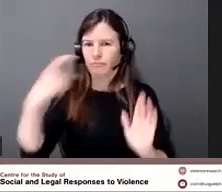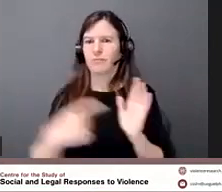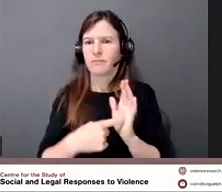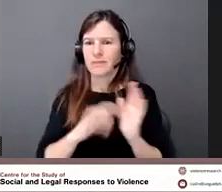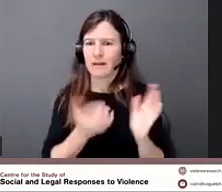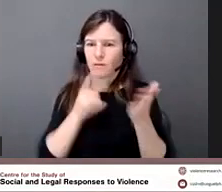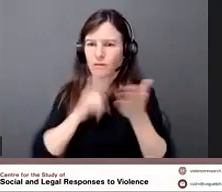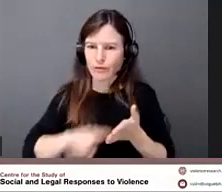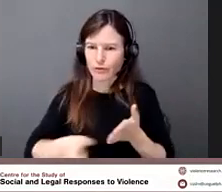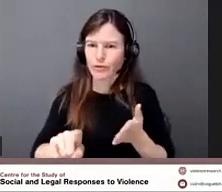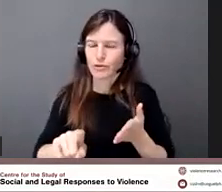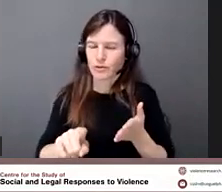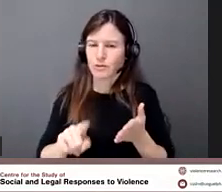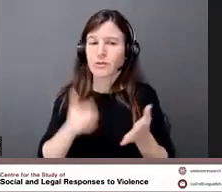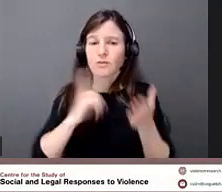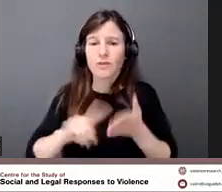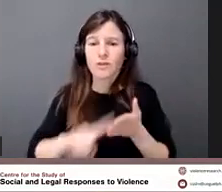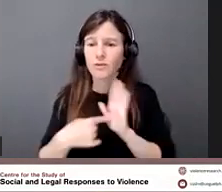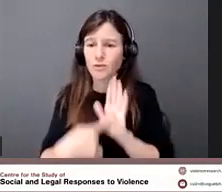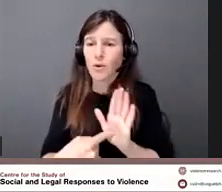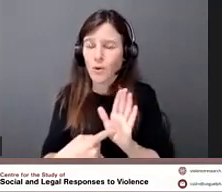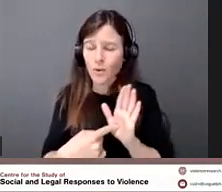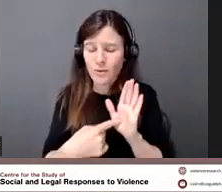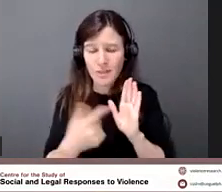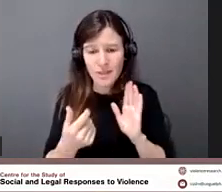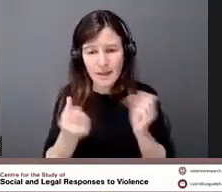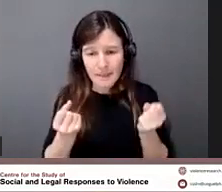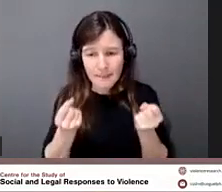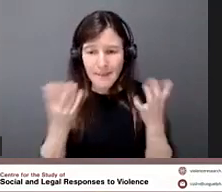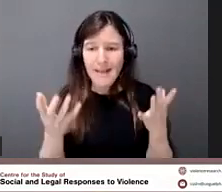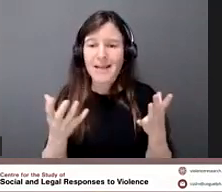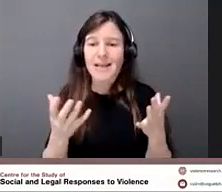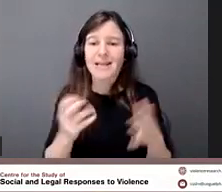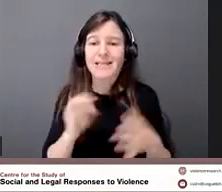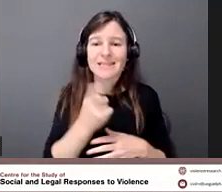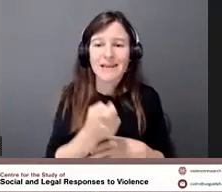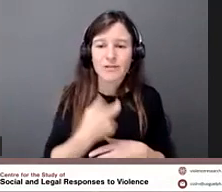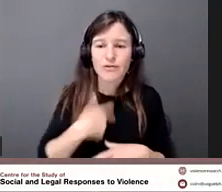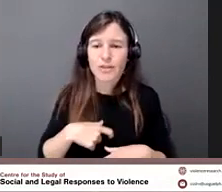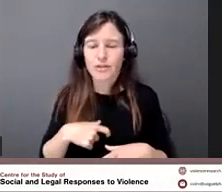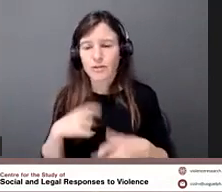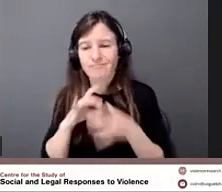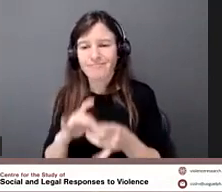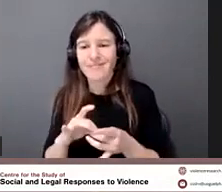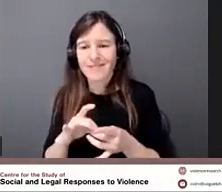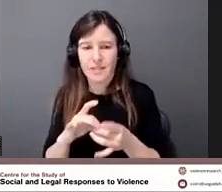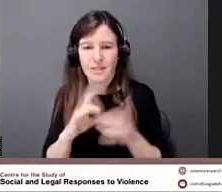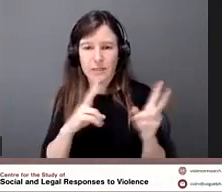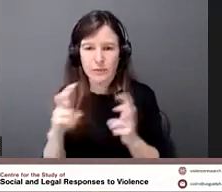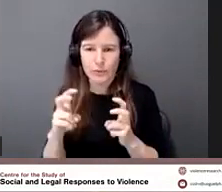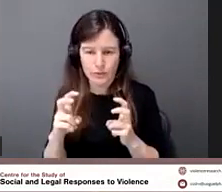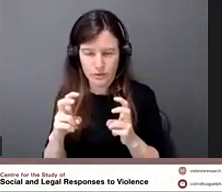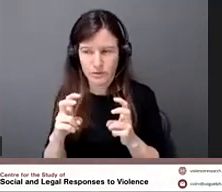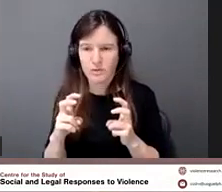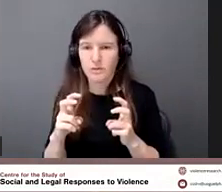that has identified numerous sex or gender-related motives and indicators which clearly underscore